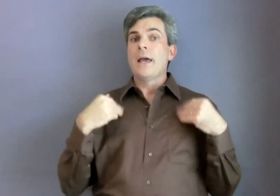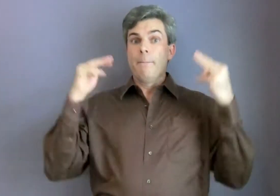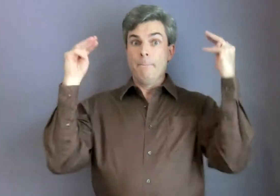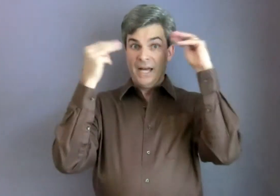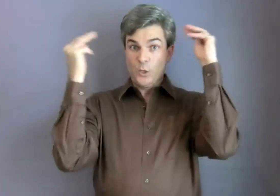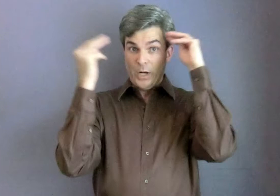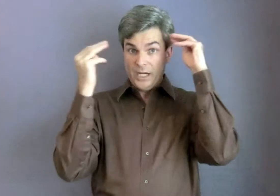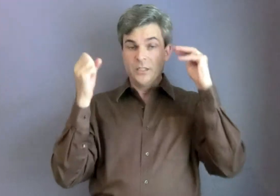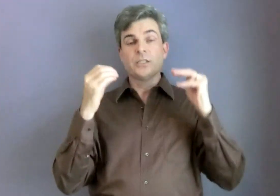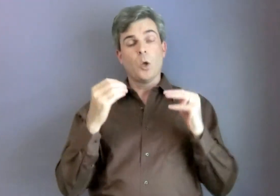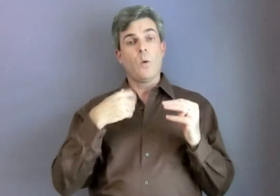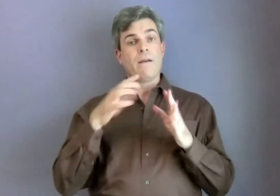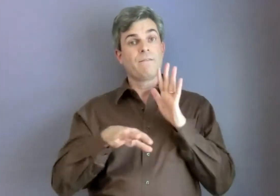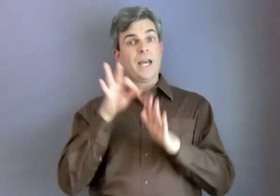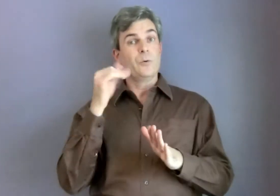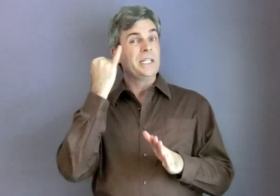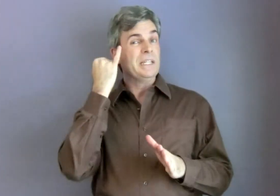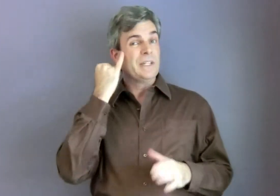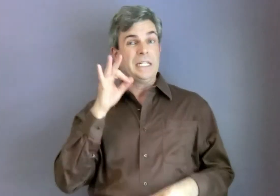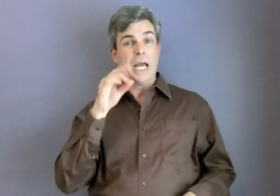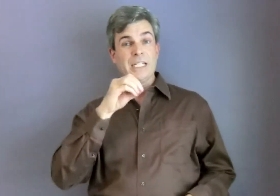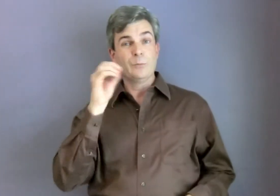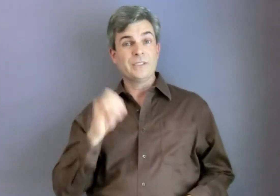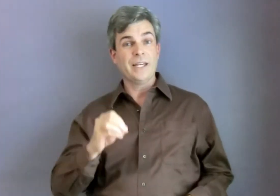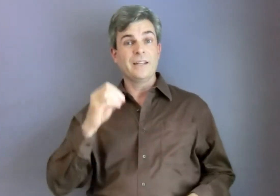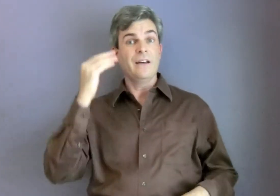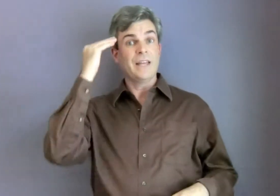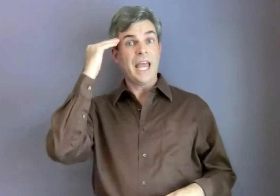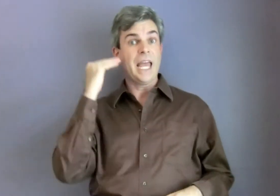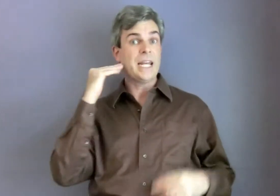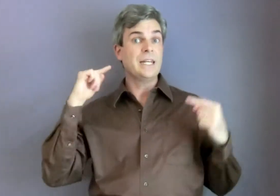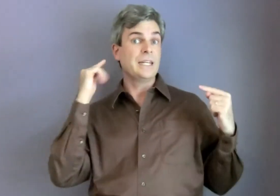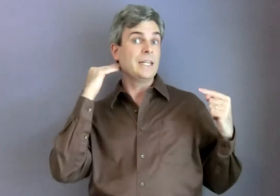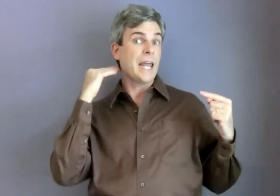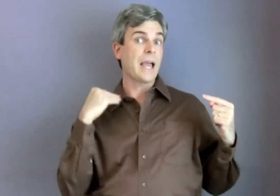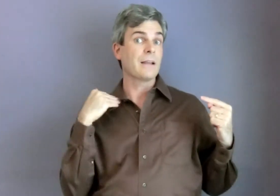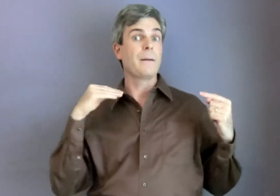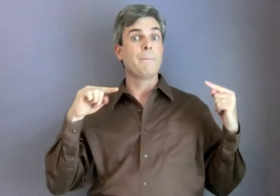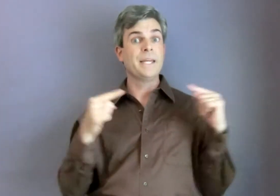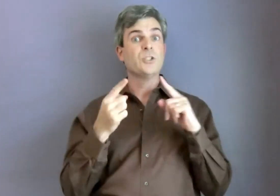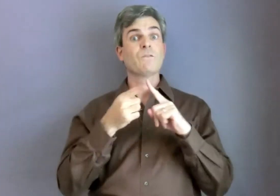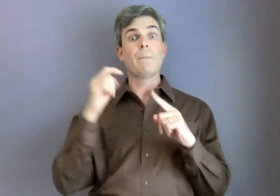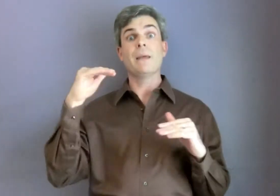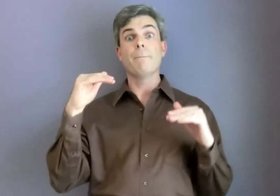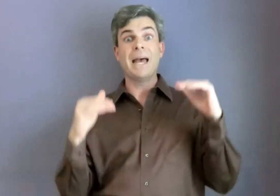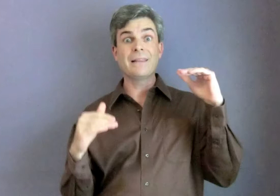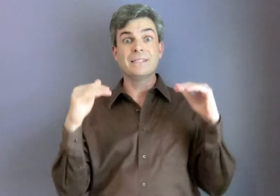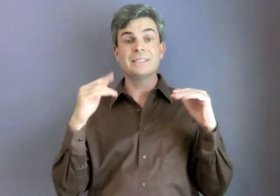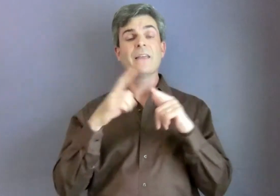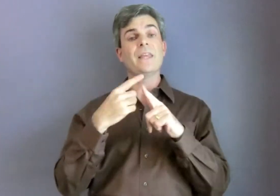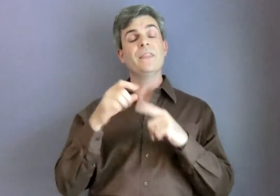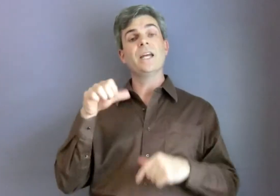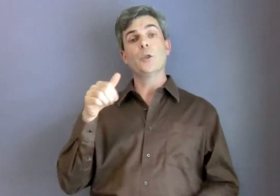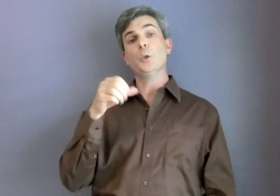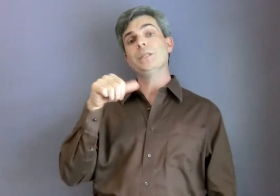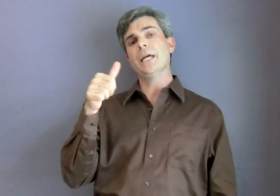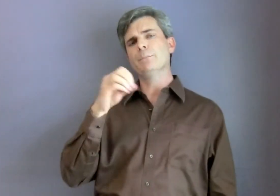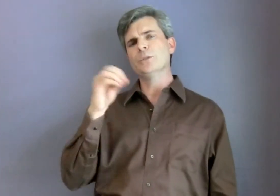neck pain is caused by imbalance, the other 10% largely, if you set aside aneurysms, brain cancer, and